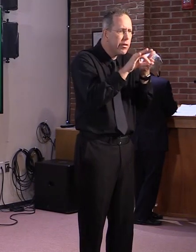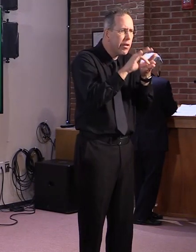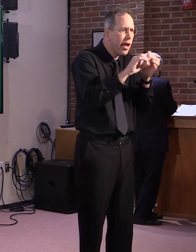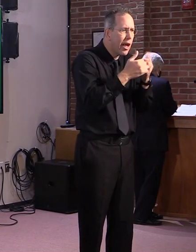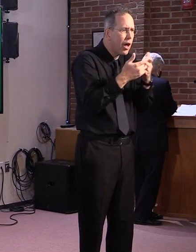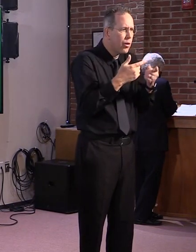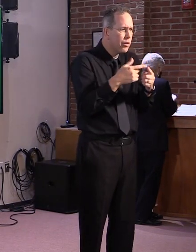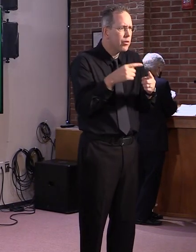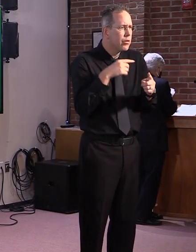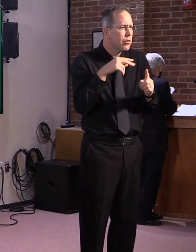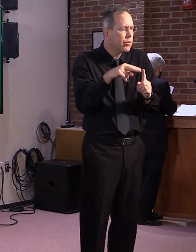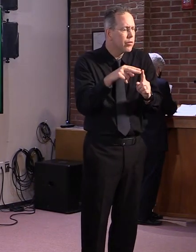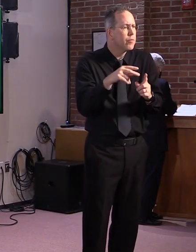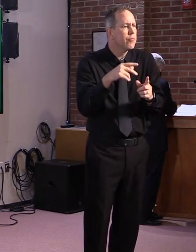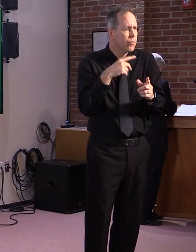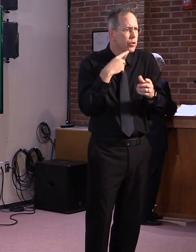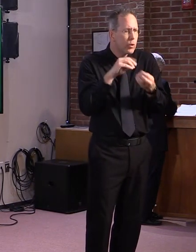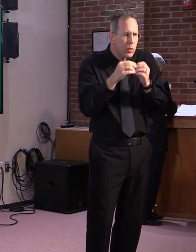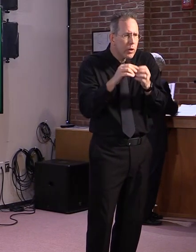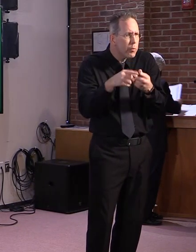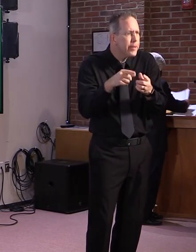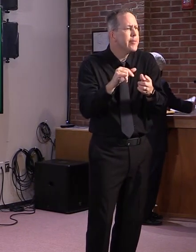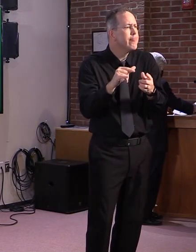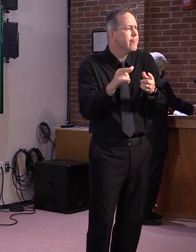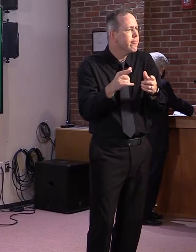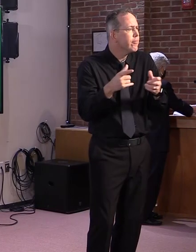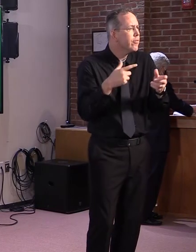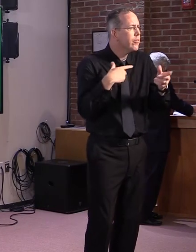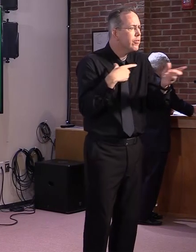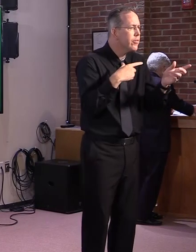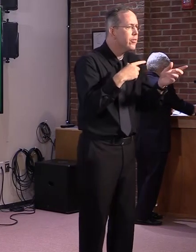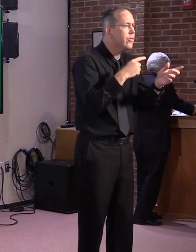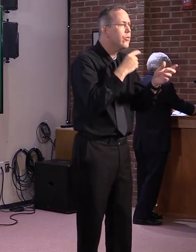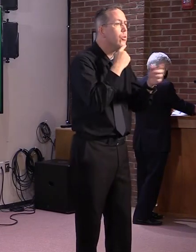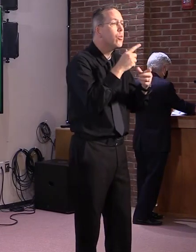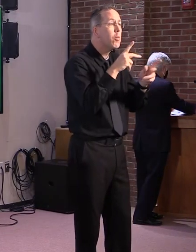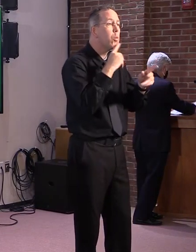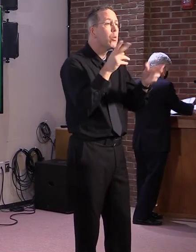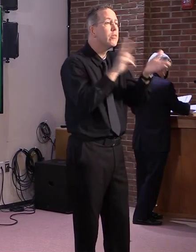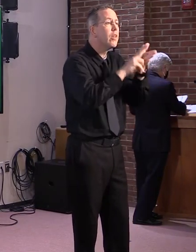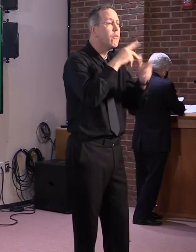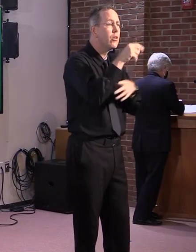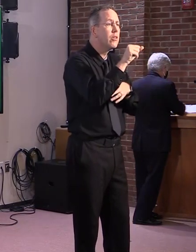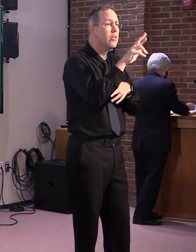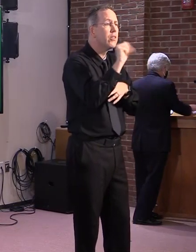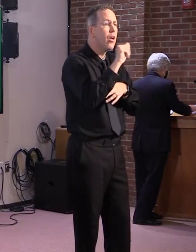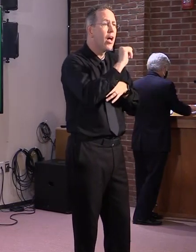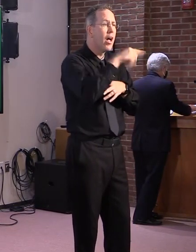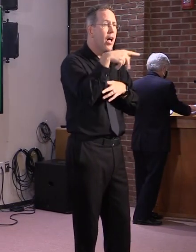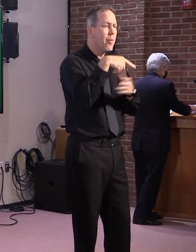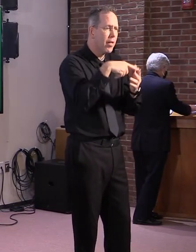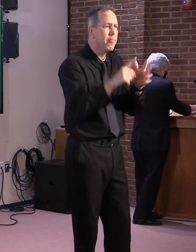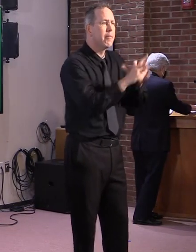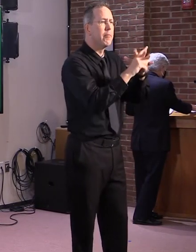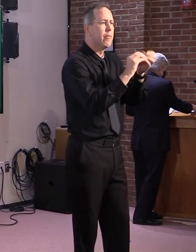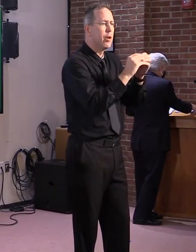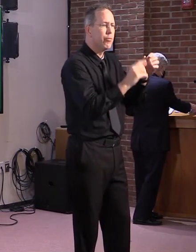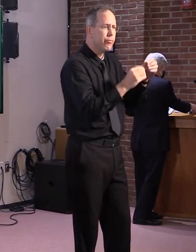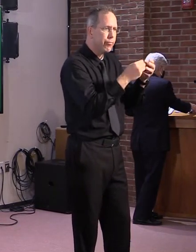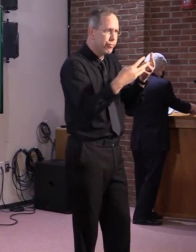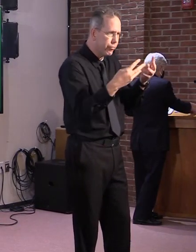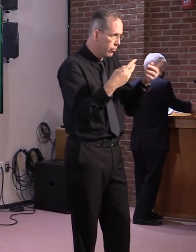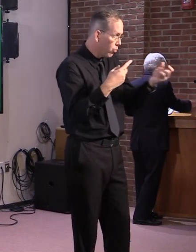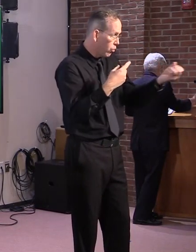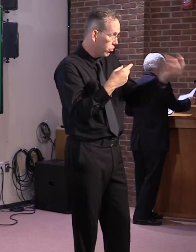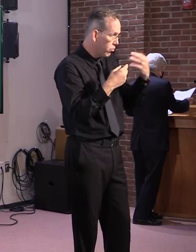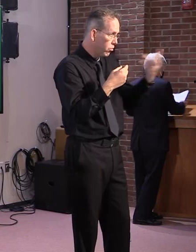with SARA Alert, including those that are traveling, you know, returning from travel back to Vermont. And those also that are close